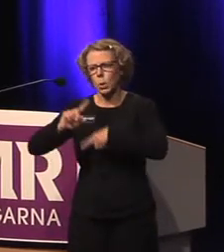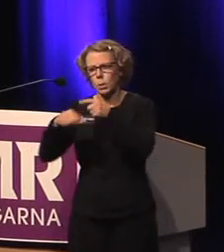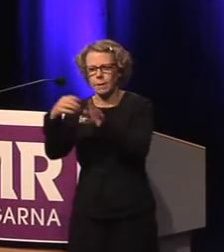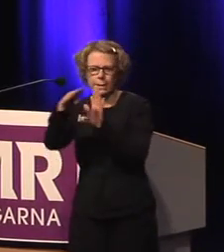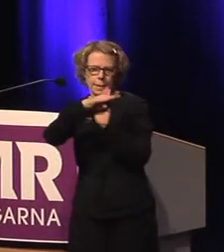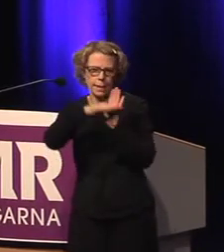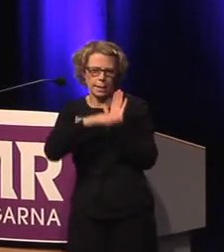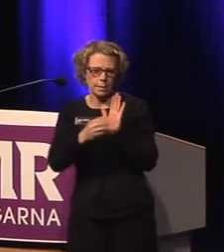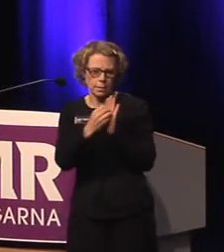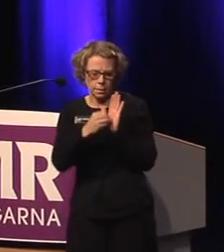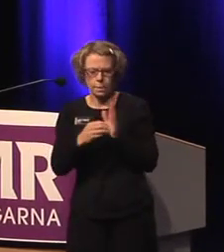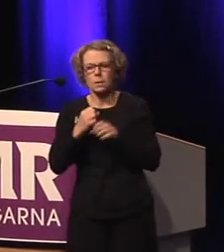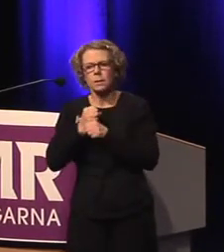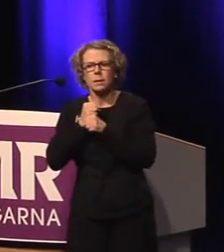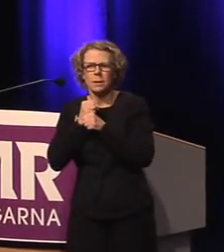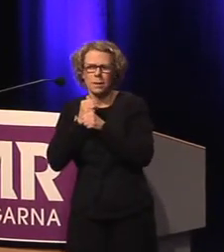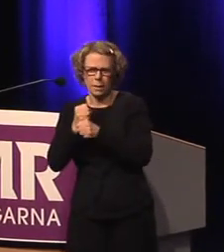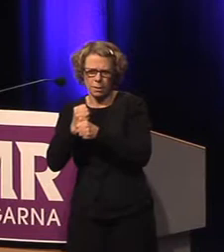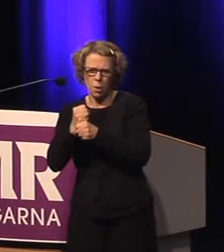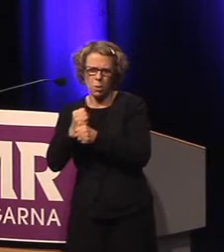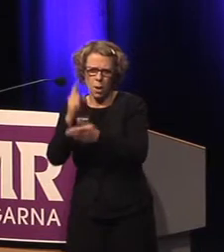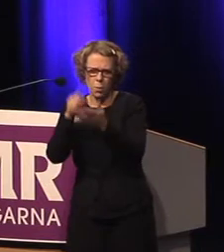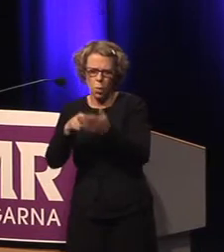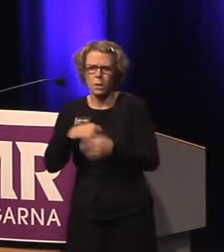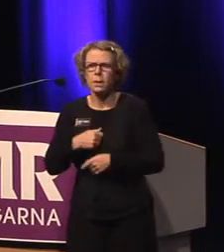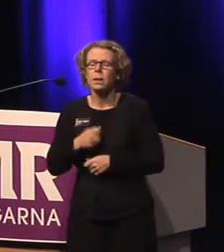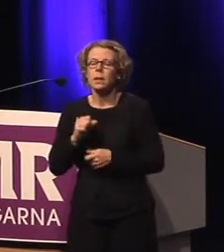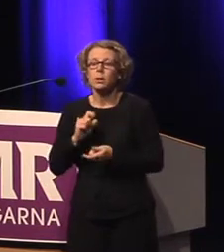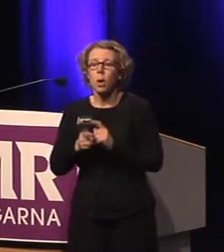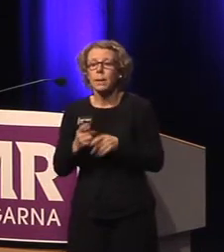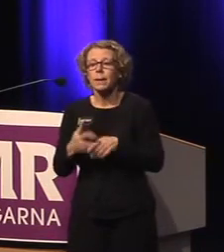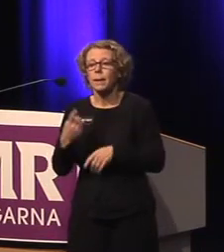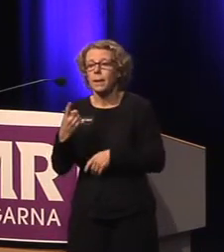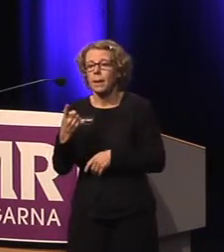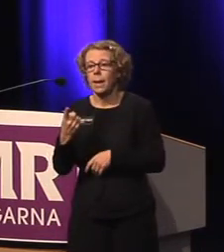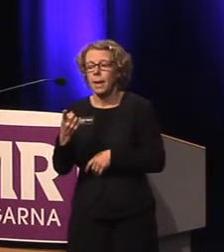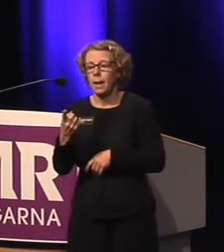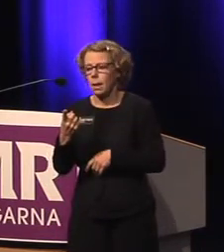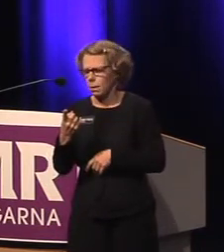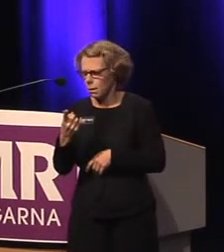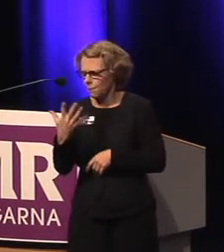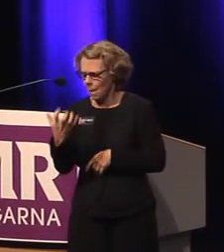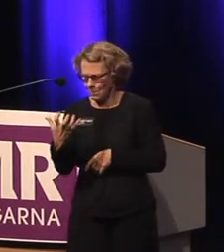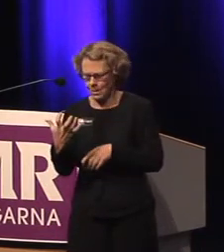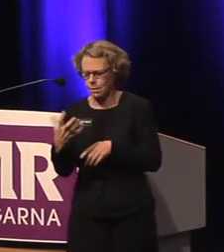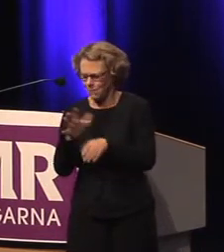the new Sustainable Development Goals is for the upcoming 15 years. And the very big